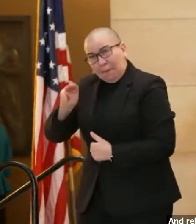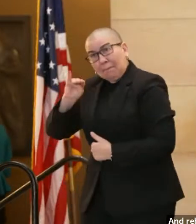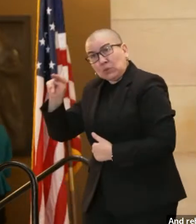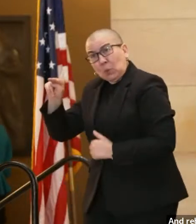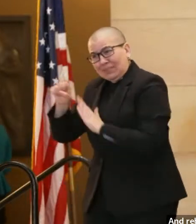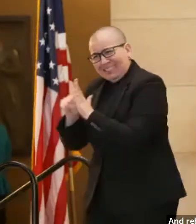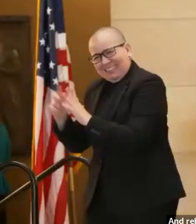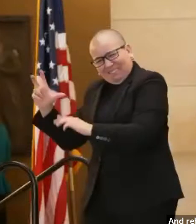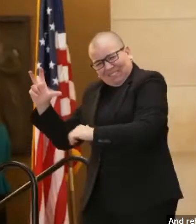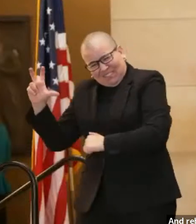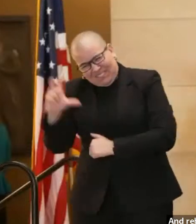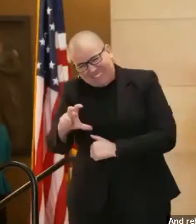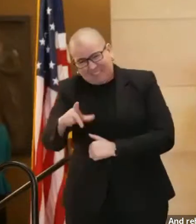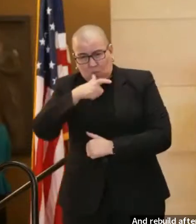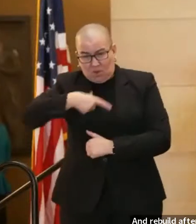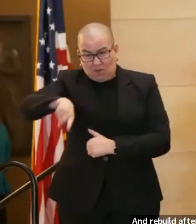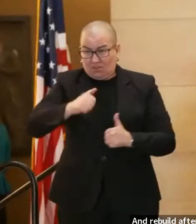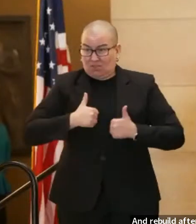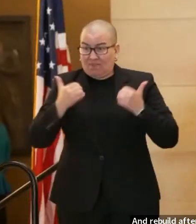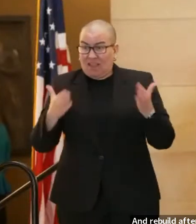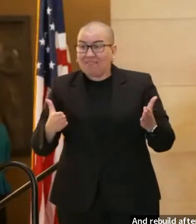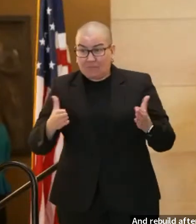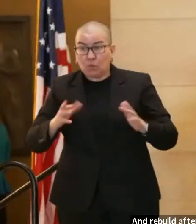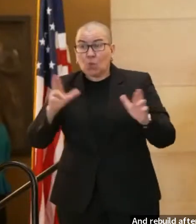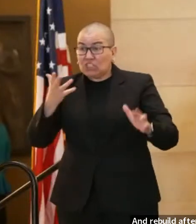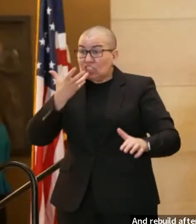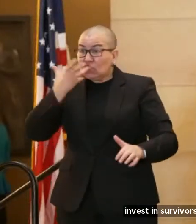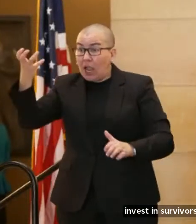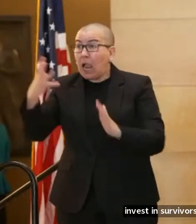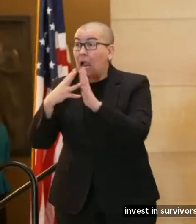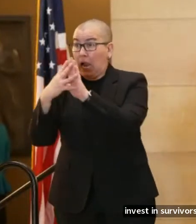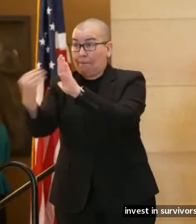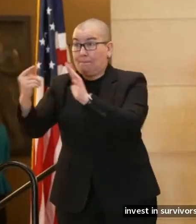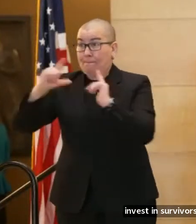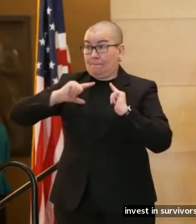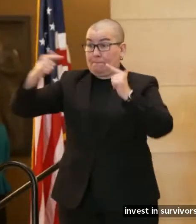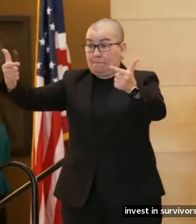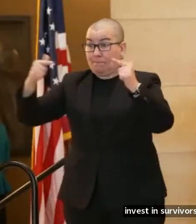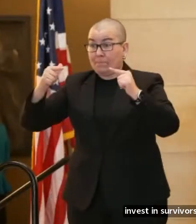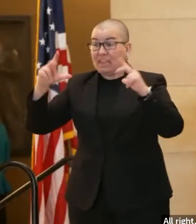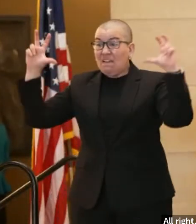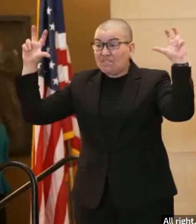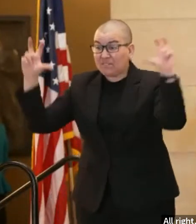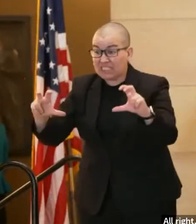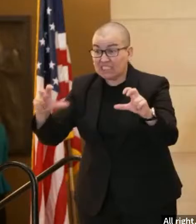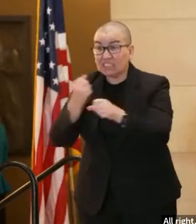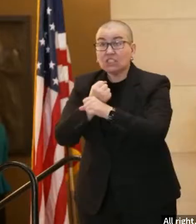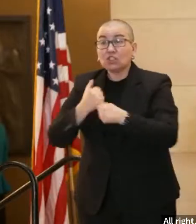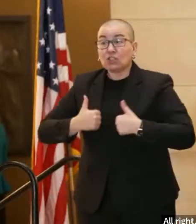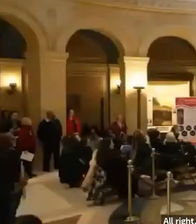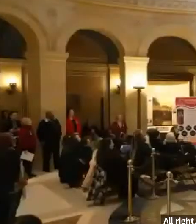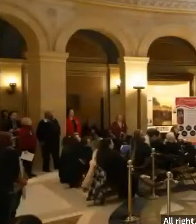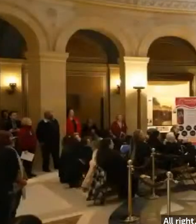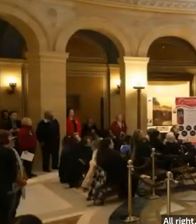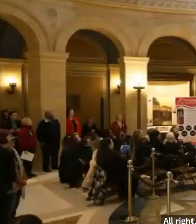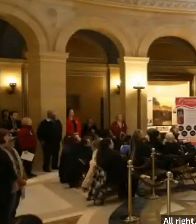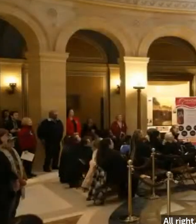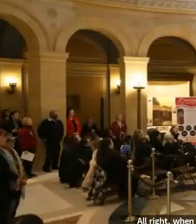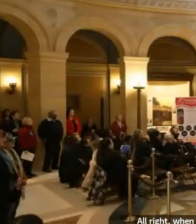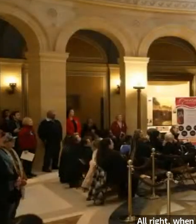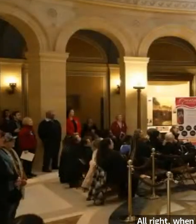gonna start a chant. You guys ready to chant? All right. When I say invest in survivors, I want you to follow me. Invest in